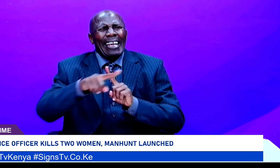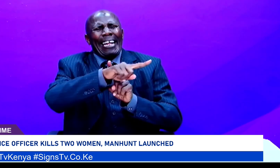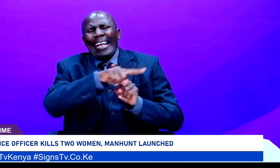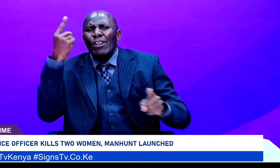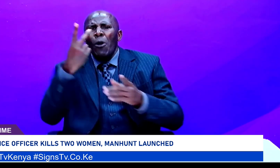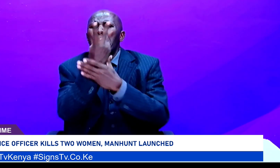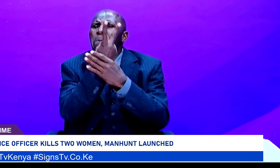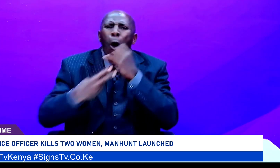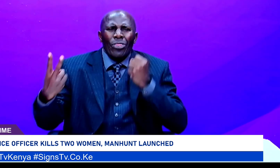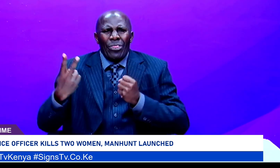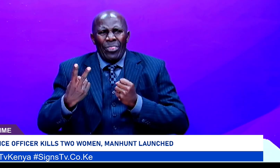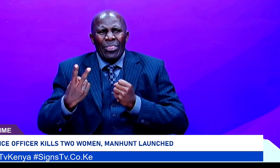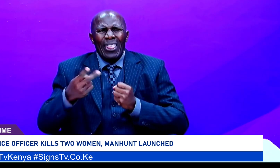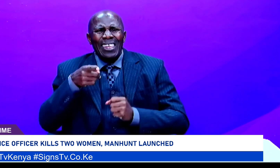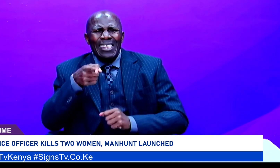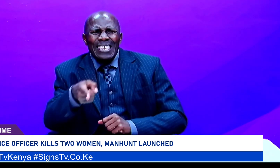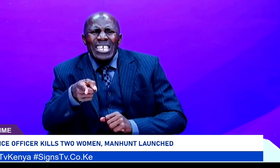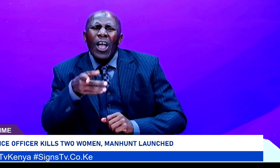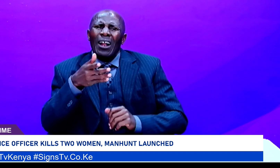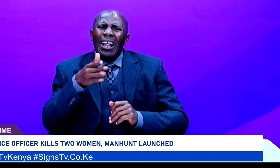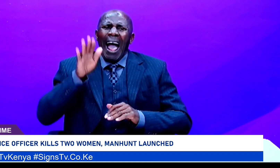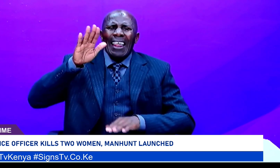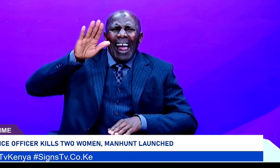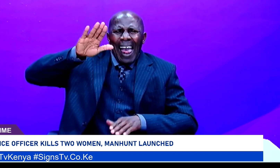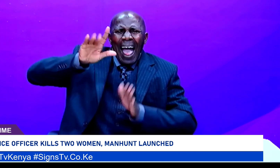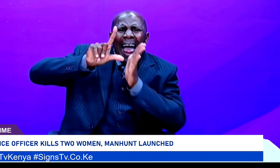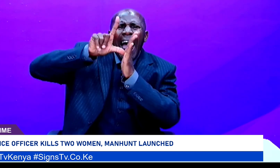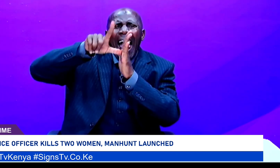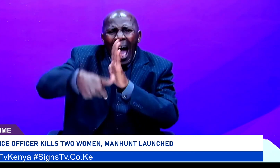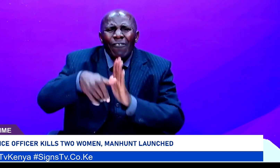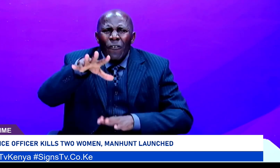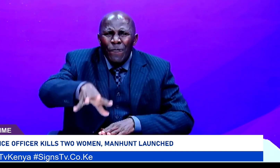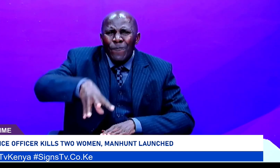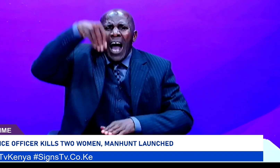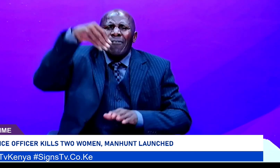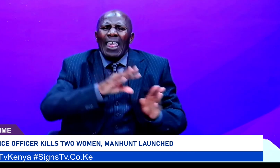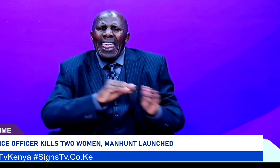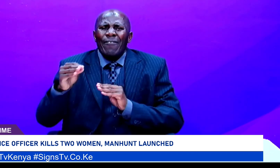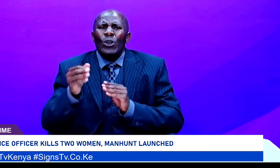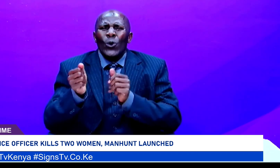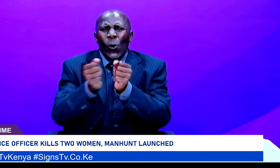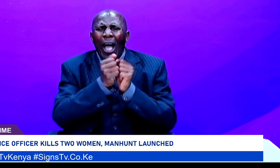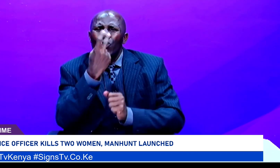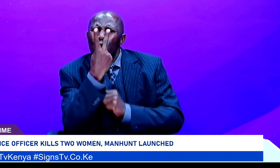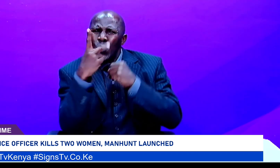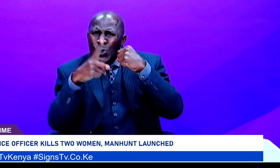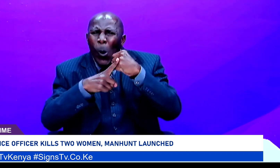found abandoned with 26 rounds of ammunition along Matu Road. Authorities